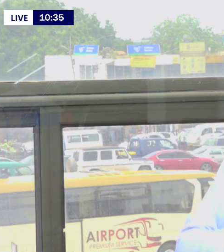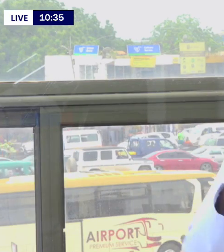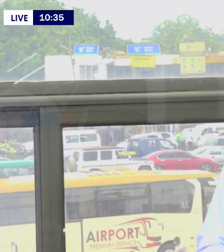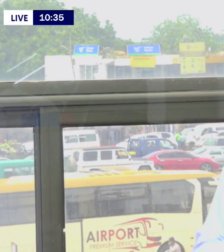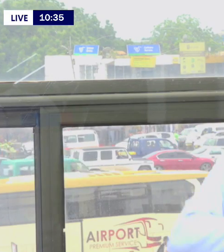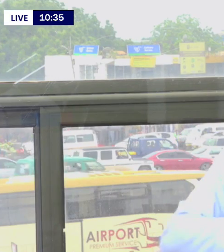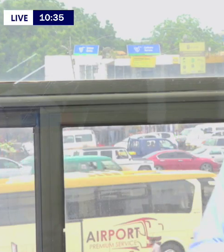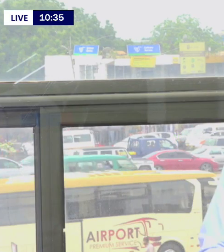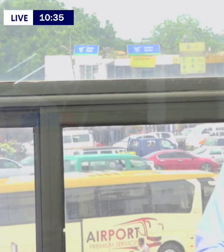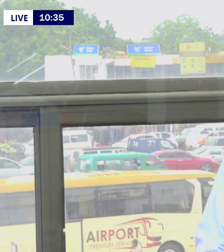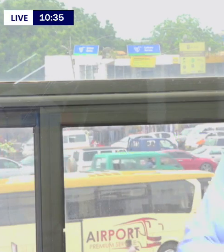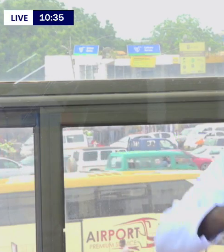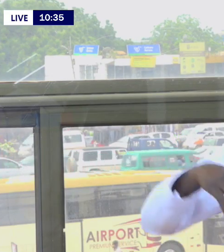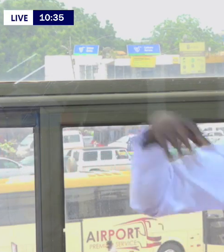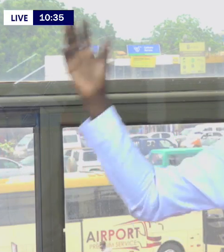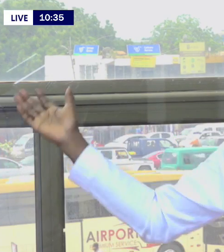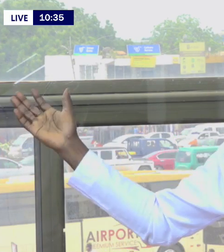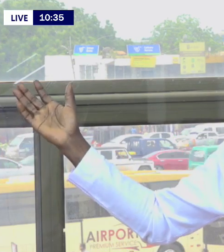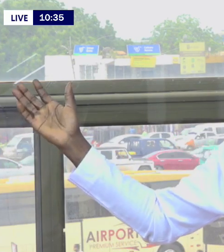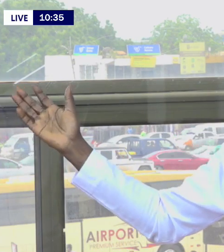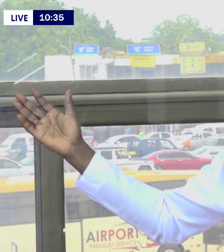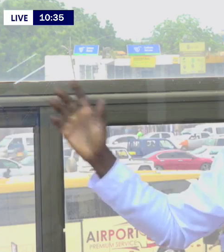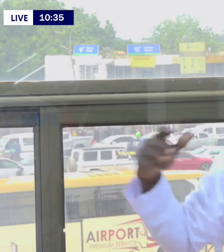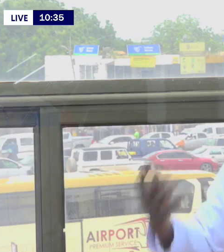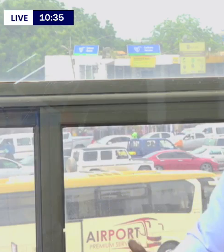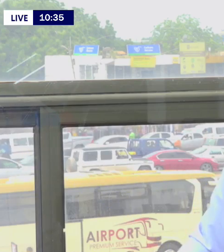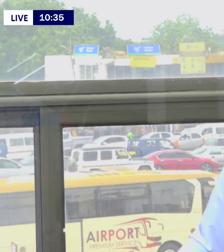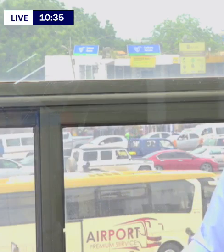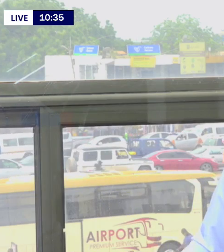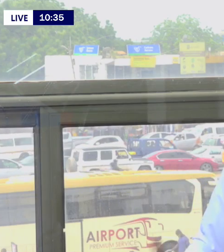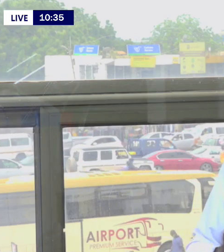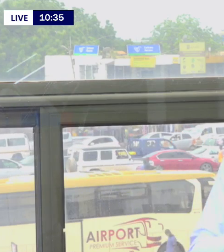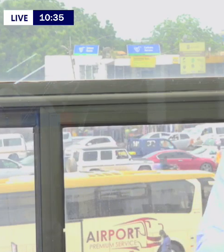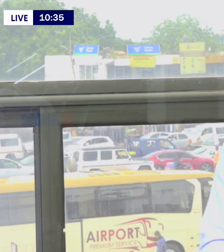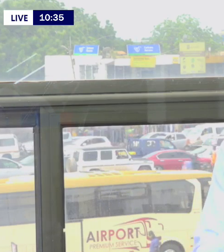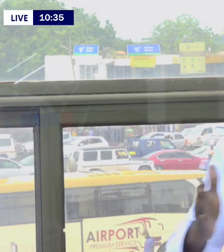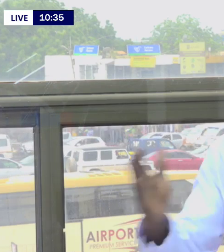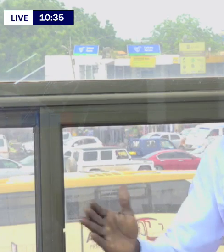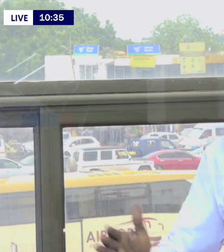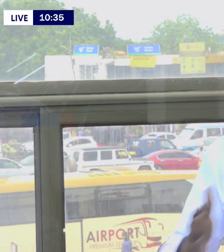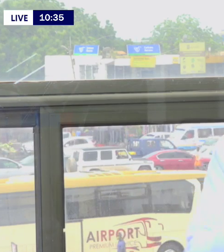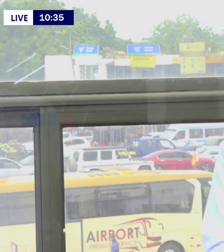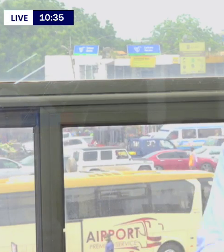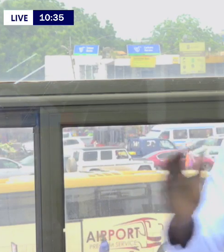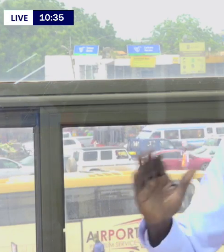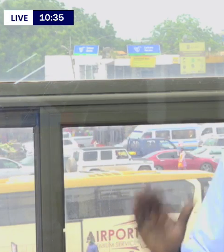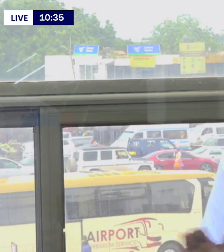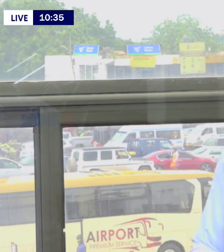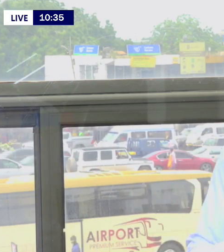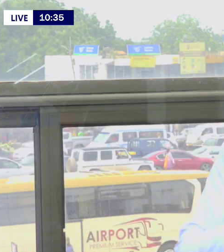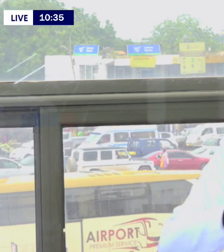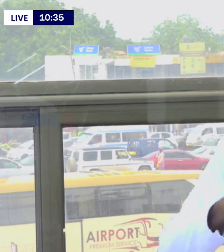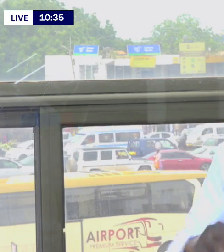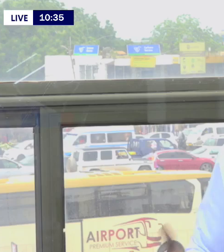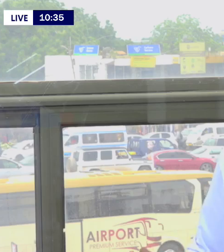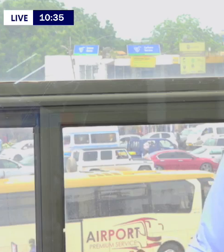me me kwa me mfa ngu mi nsam ko ko fro tro tro na ko ofie ye be sa line a social